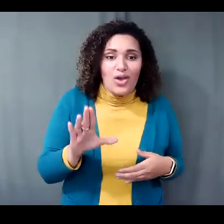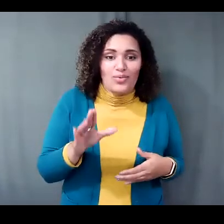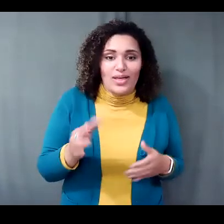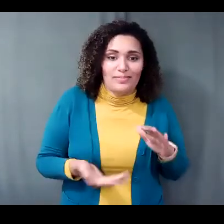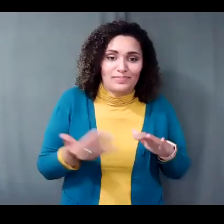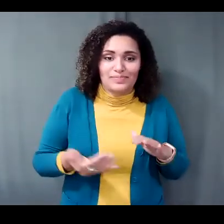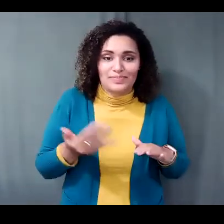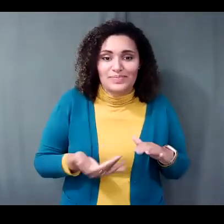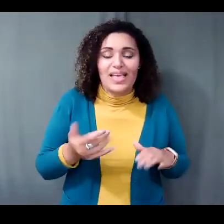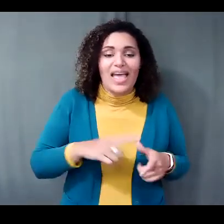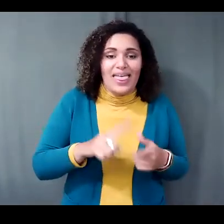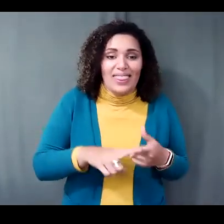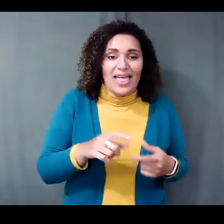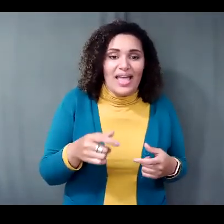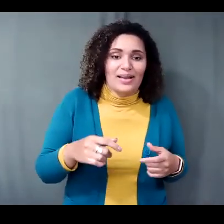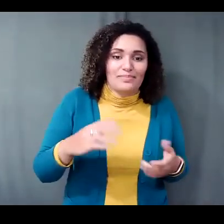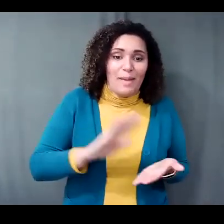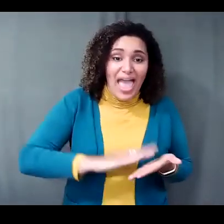kind of like a fun